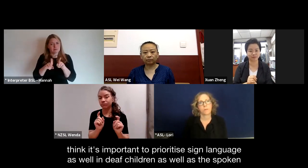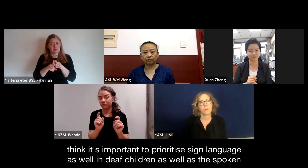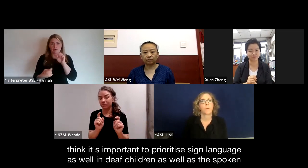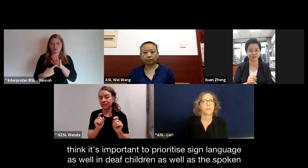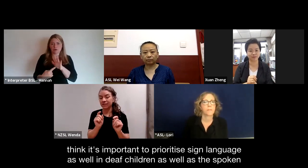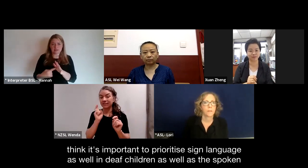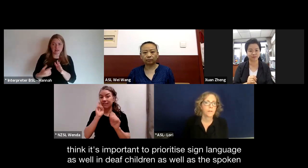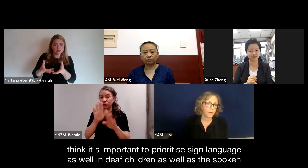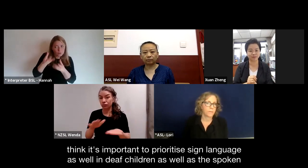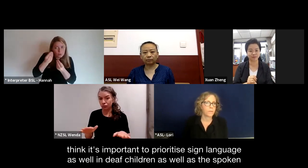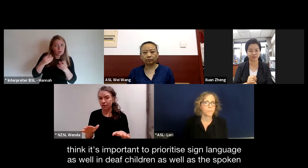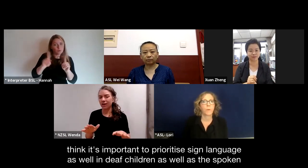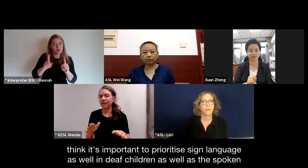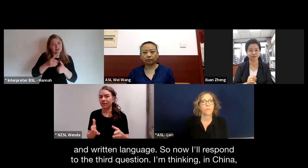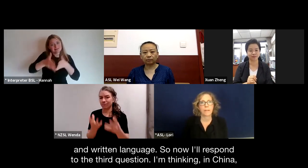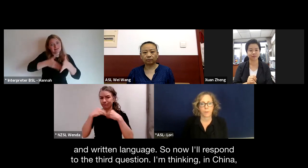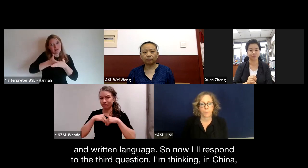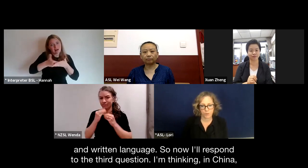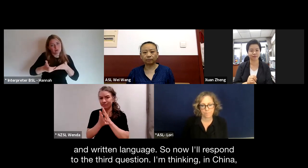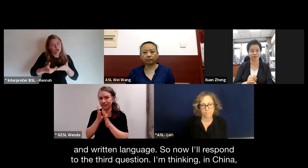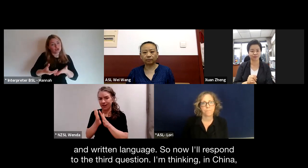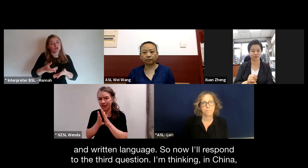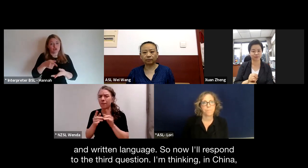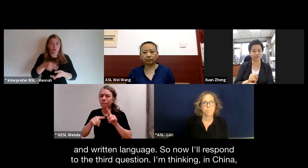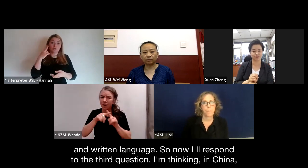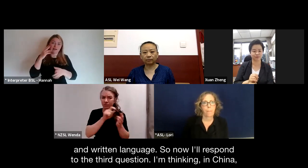deaf children, as well as the spoken and written language.